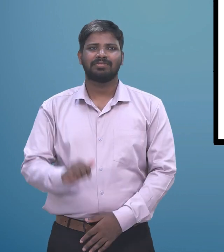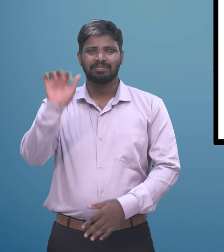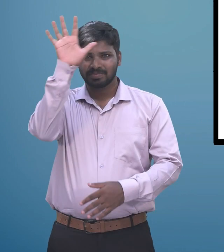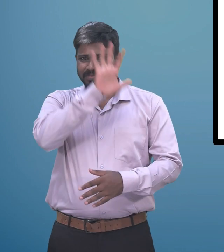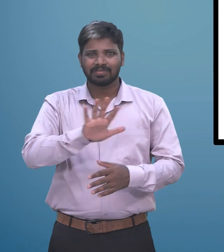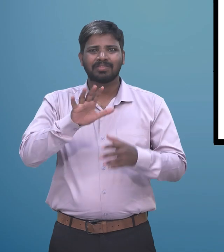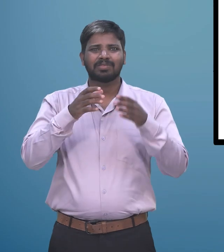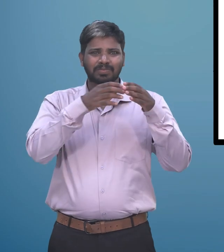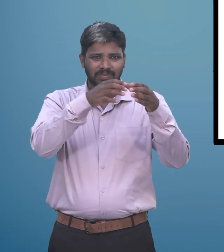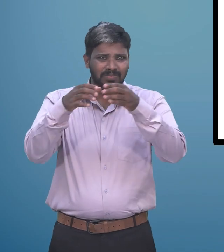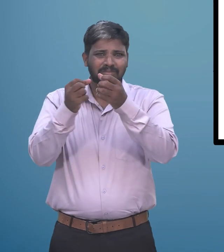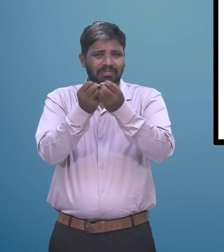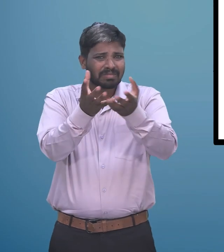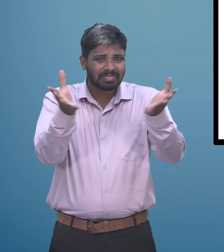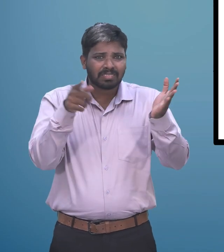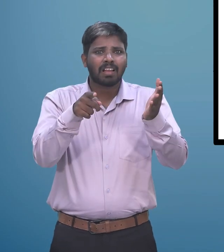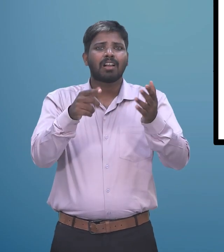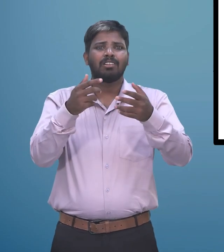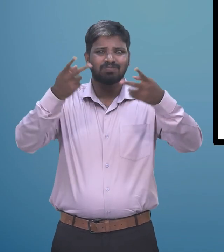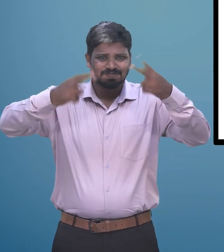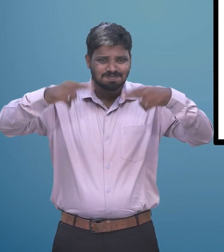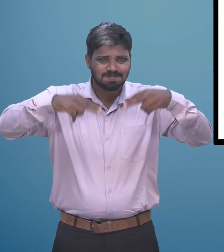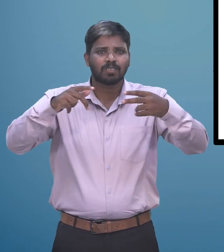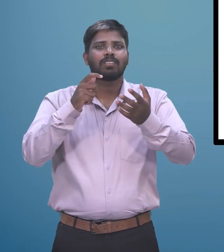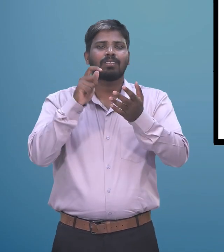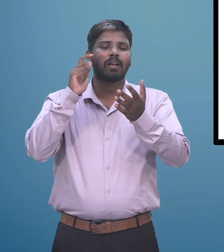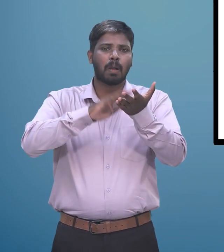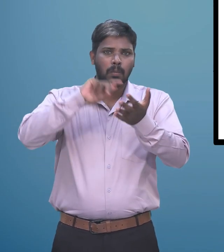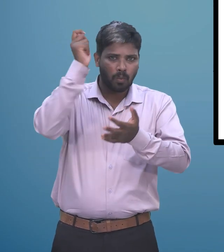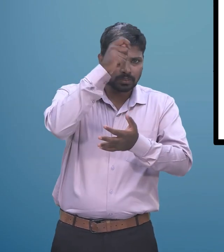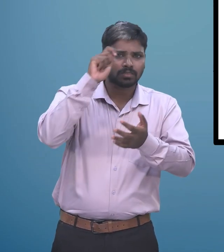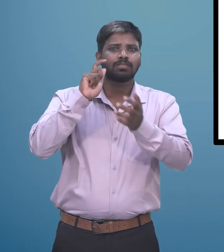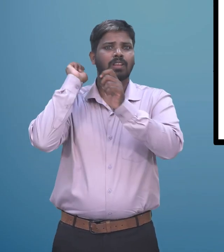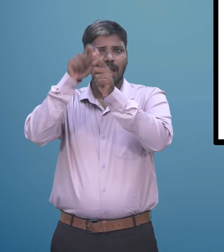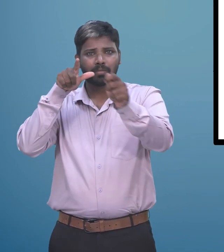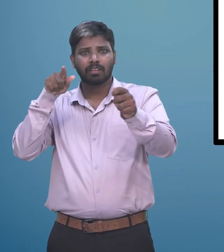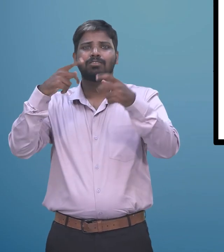In fact, many communities have their own versions of the Ramayana and the Mahabharata.